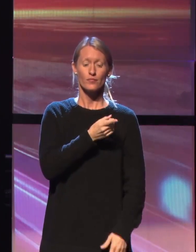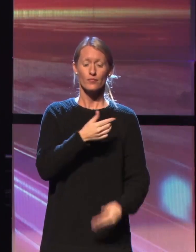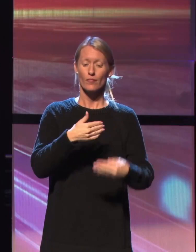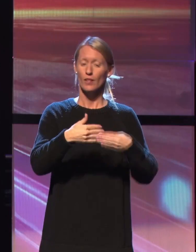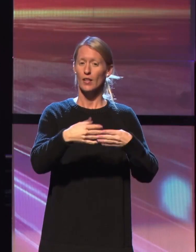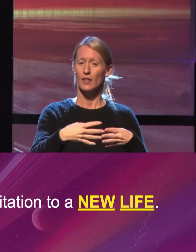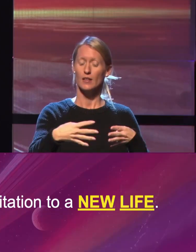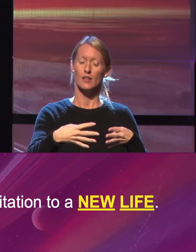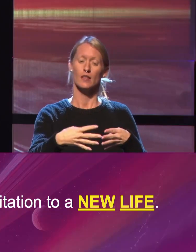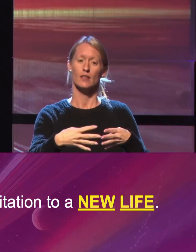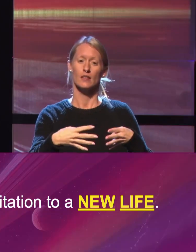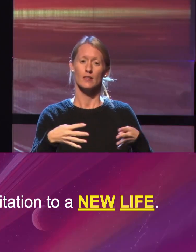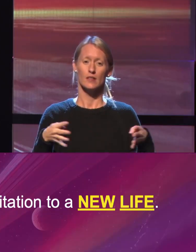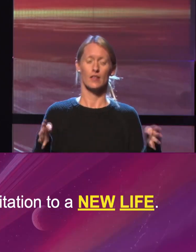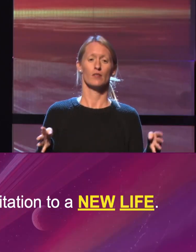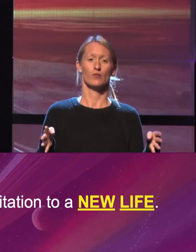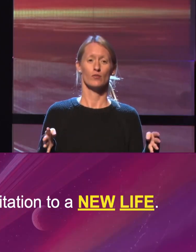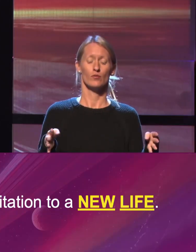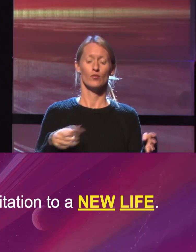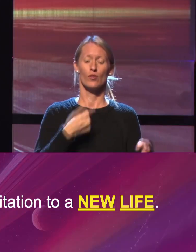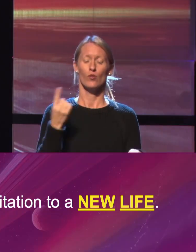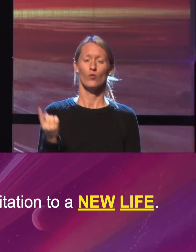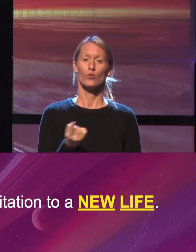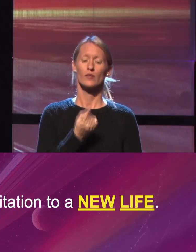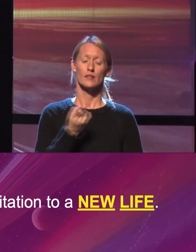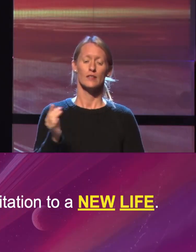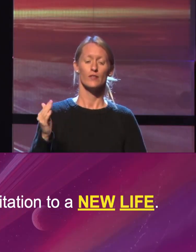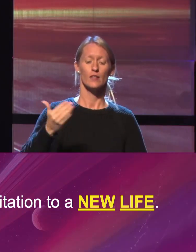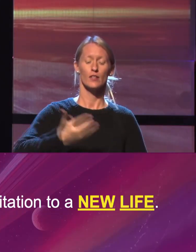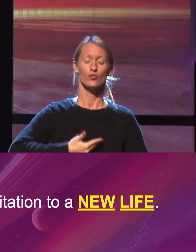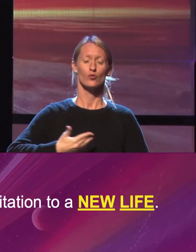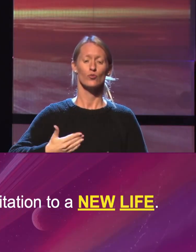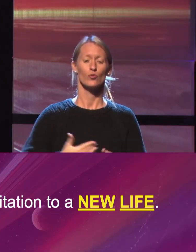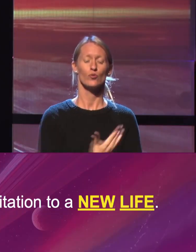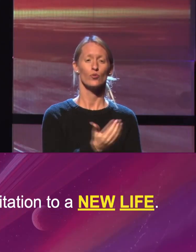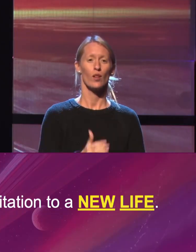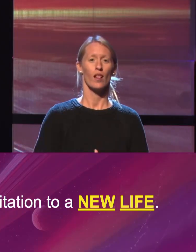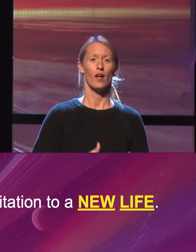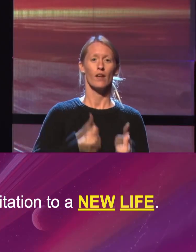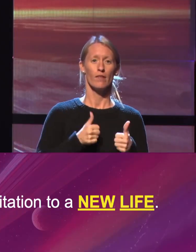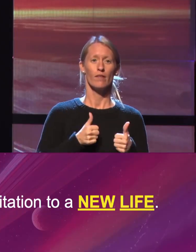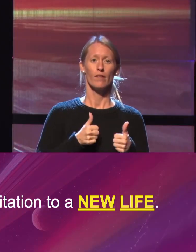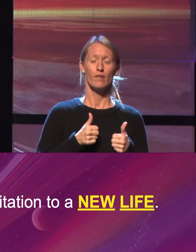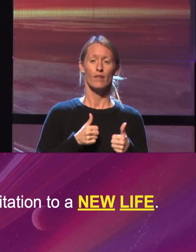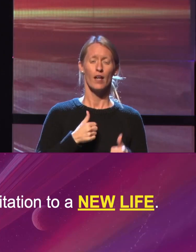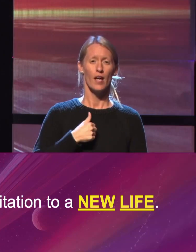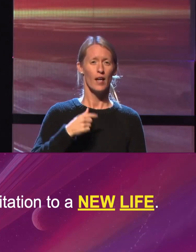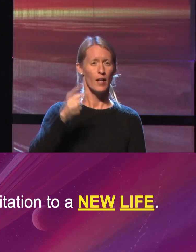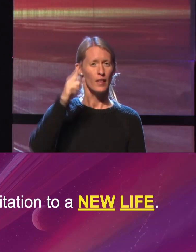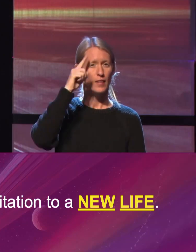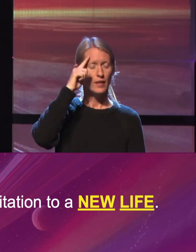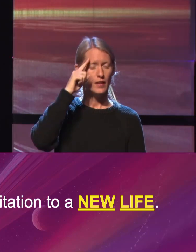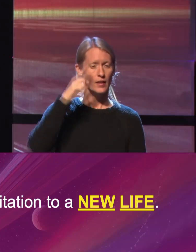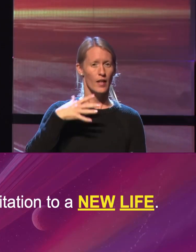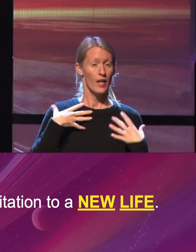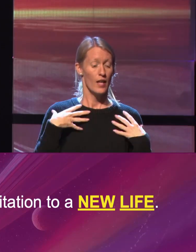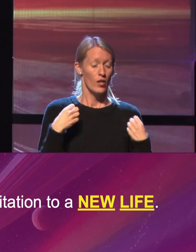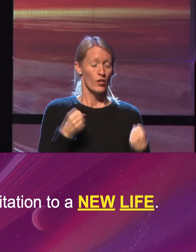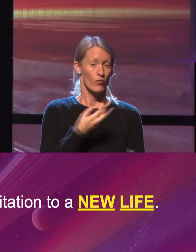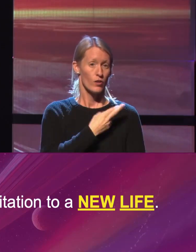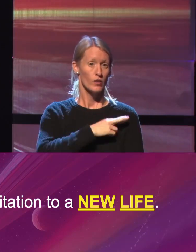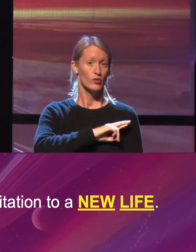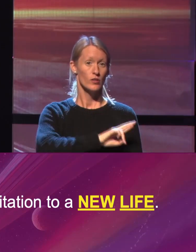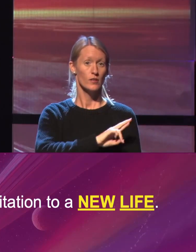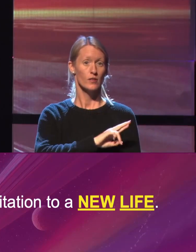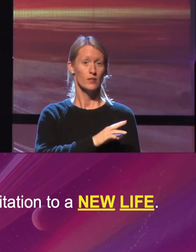open, is an invitation to a new life. I actually think healthy religion brings us to a space of